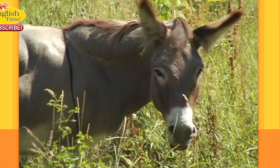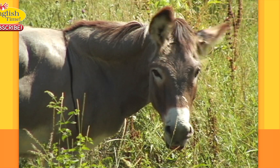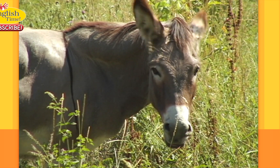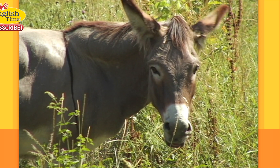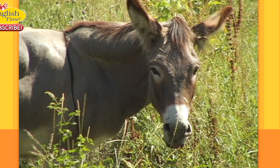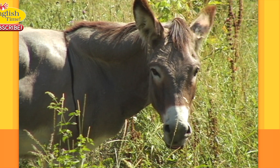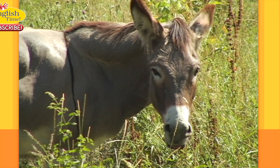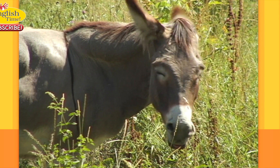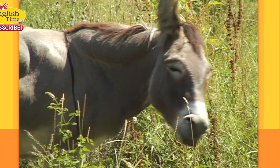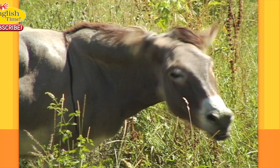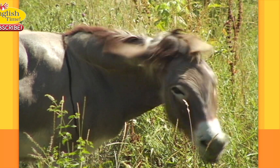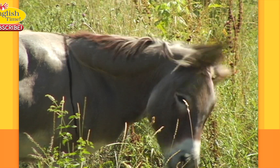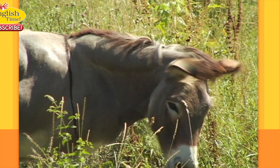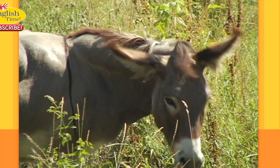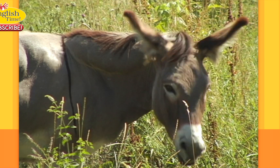I like the donkey.